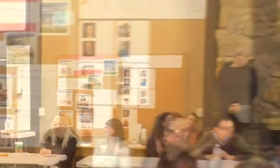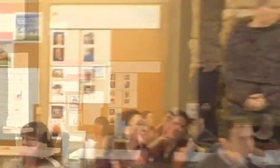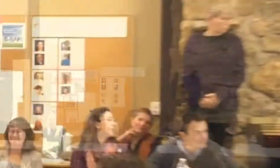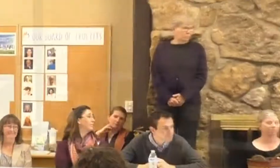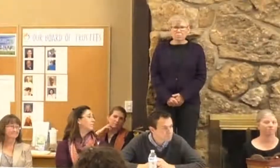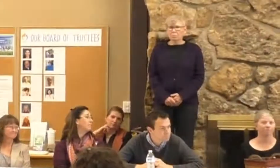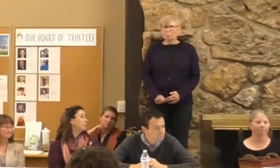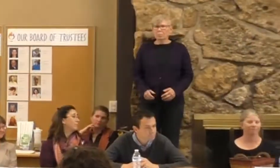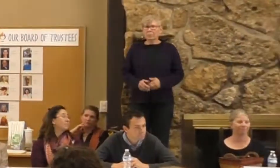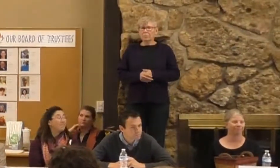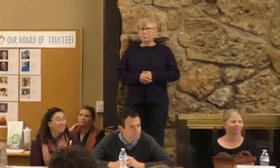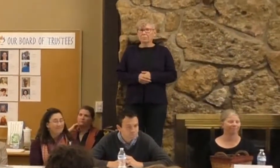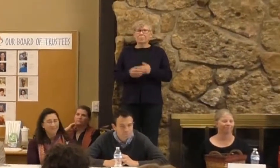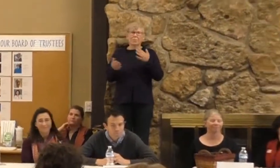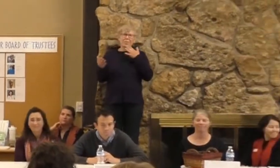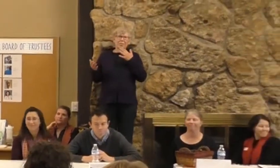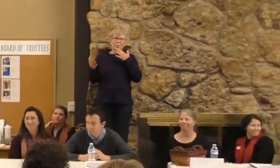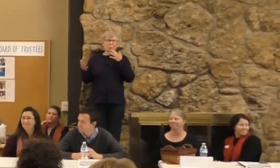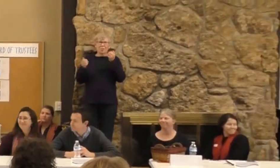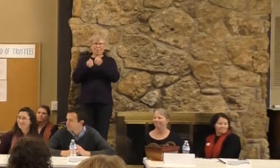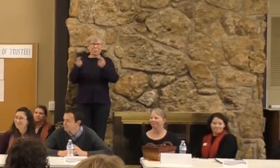this amazing panel a hand?